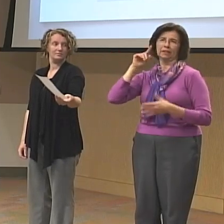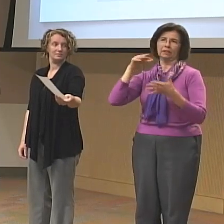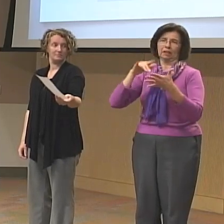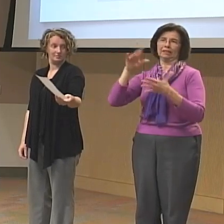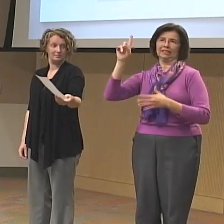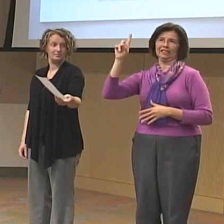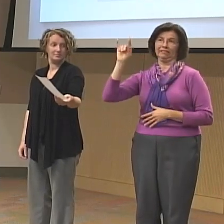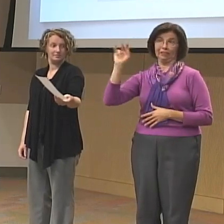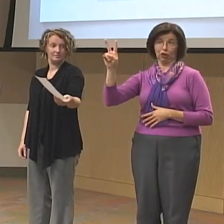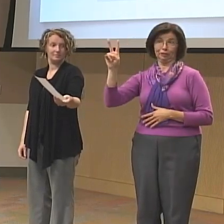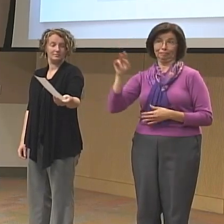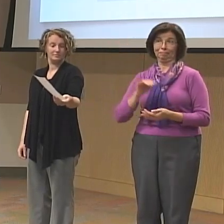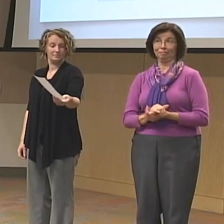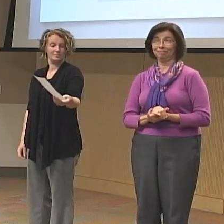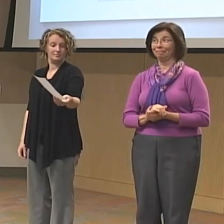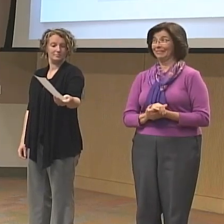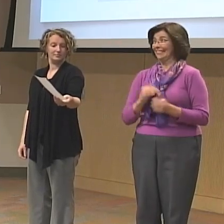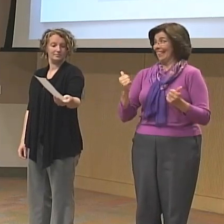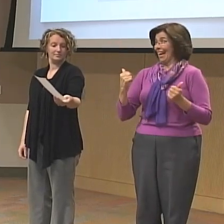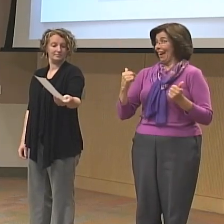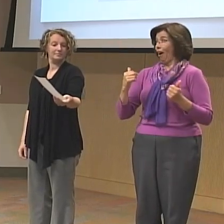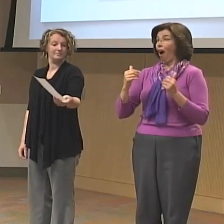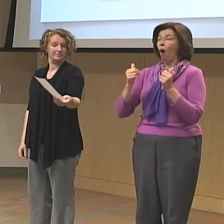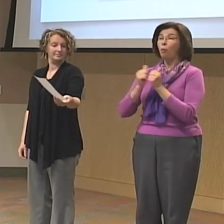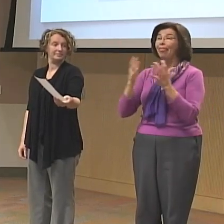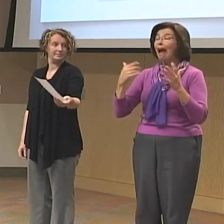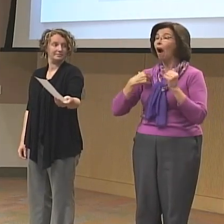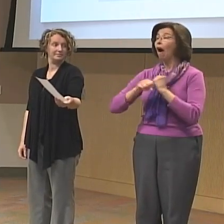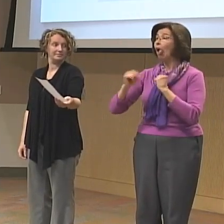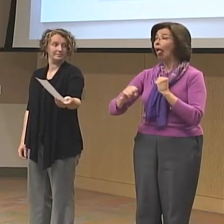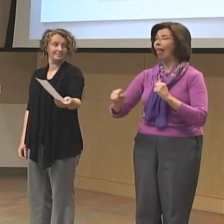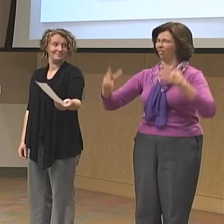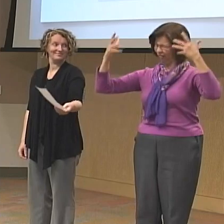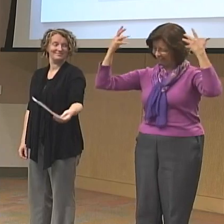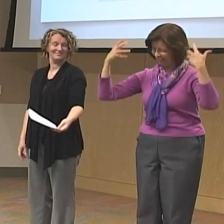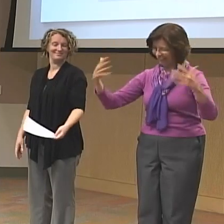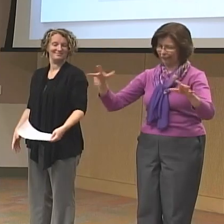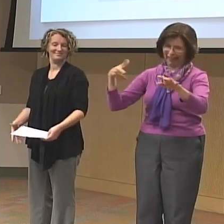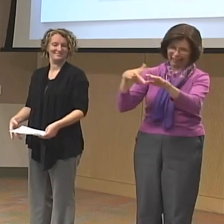for the Deaf Studies Division there. Now, without further ado,